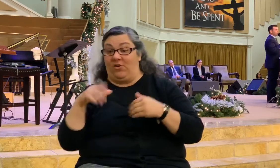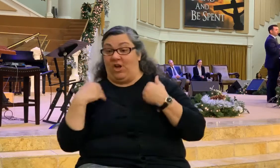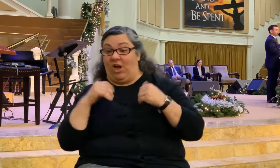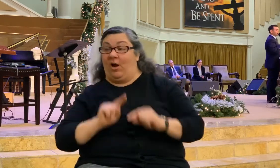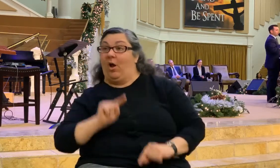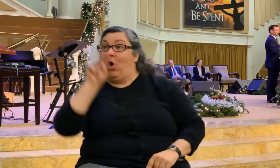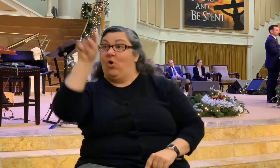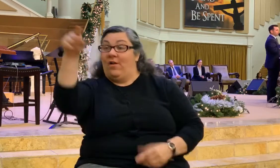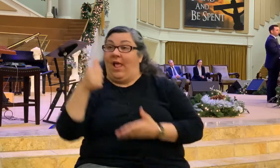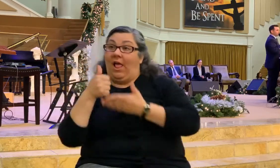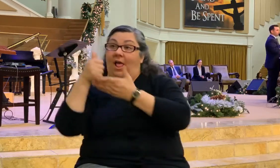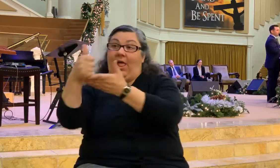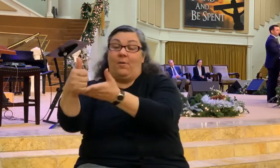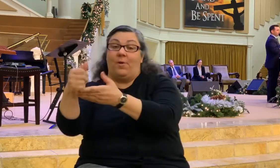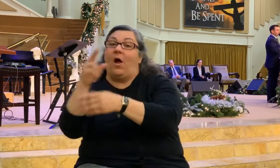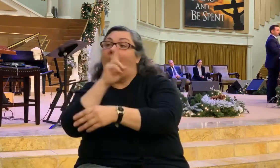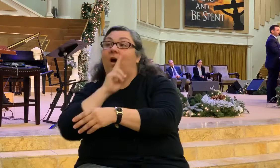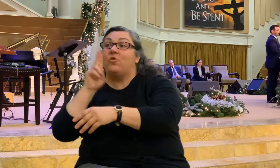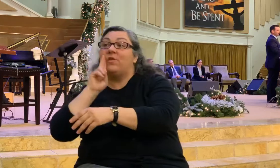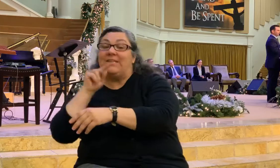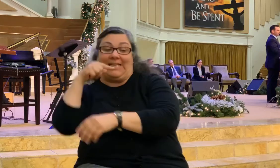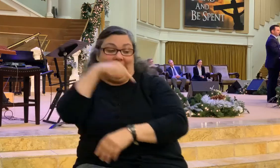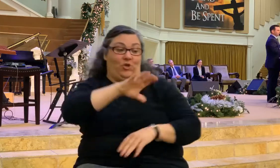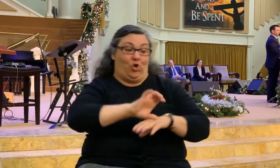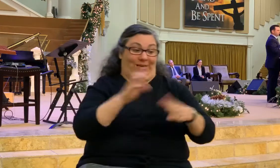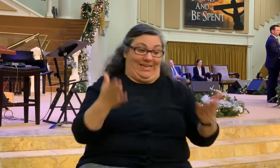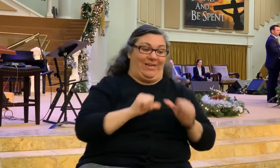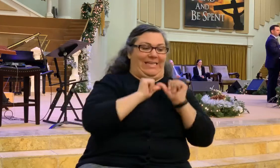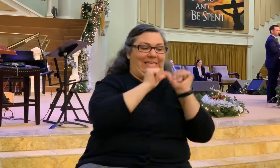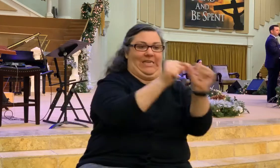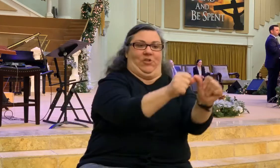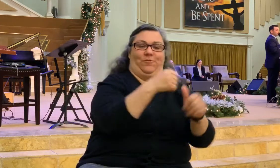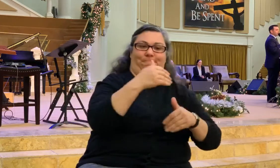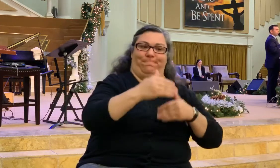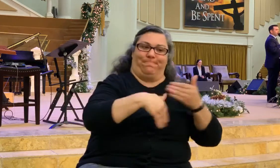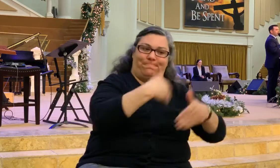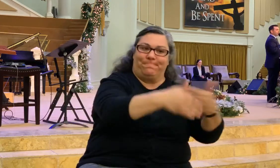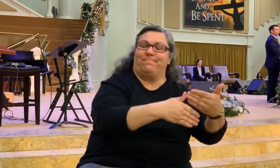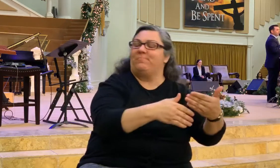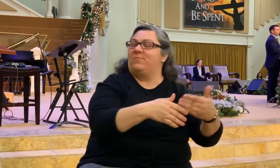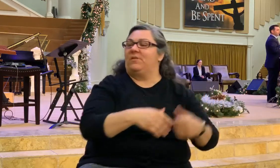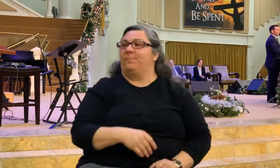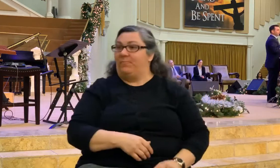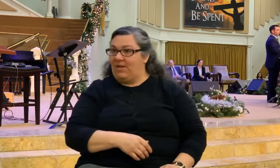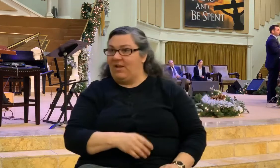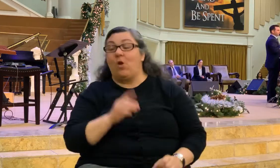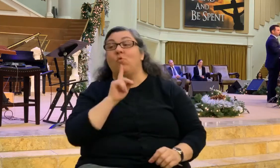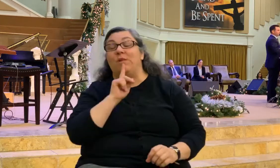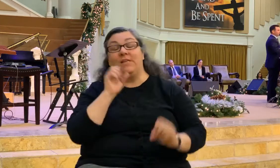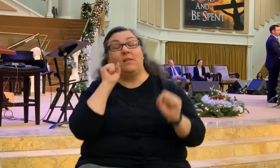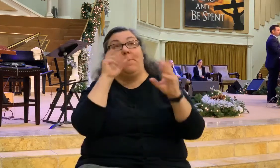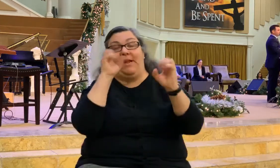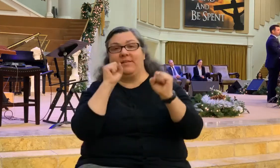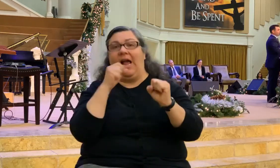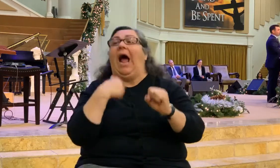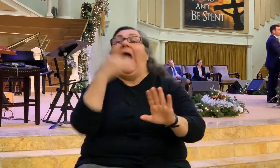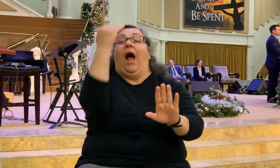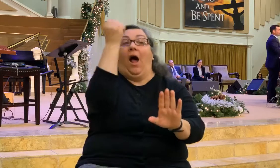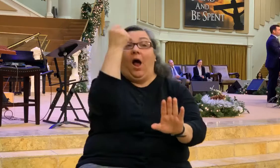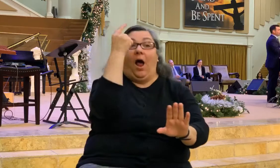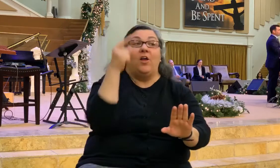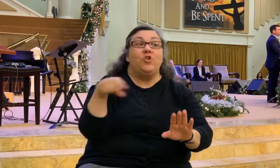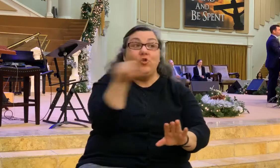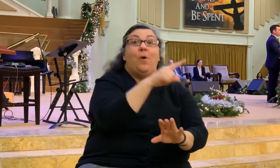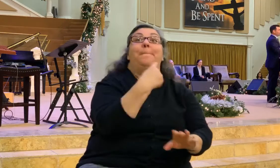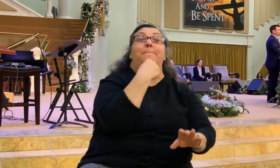a world-class operation. And that's amazing to me. When they're gone from here, you miss them, but they're